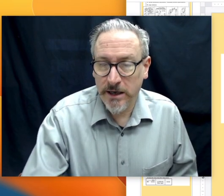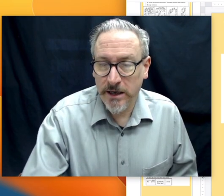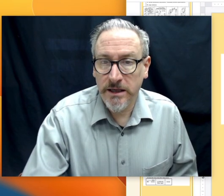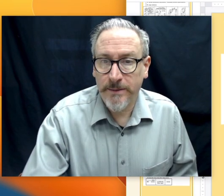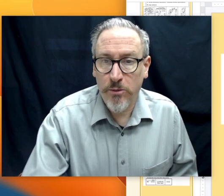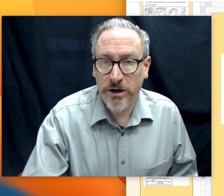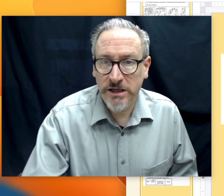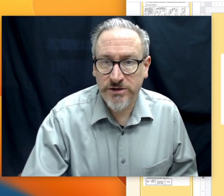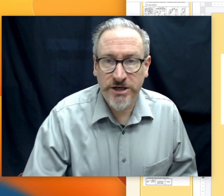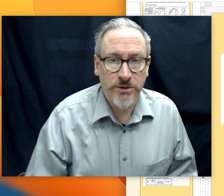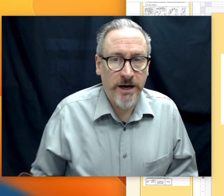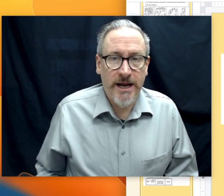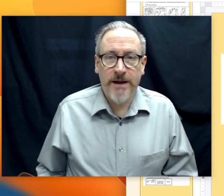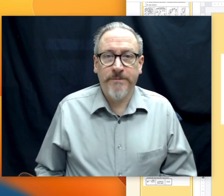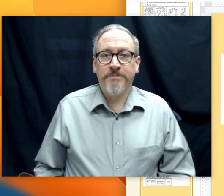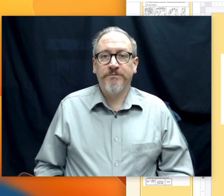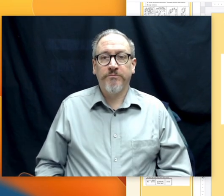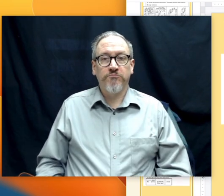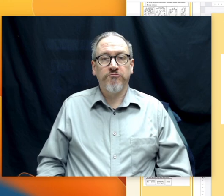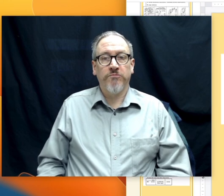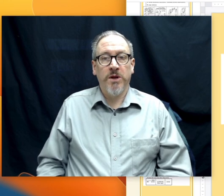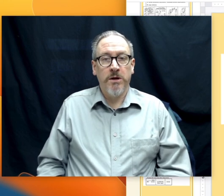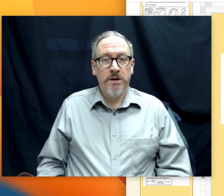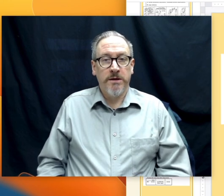adding a little bit more illustration when I can.